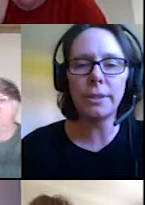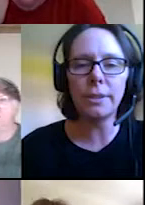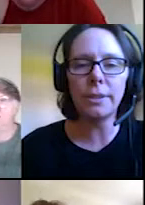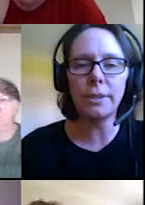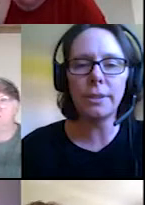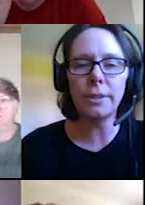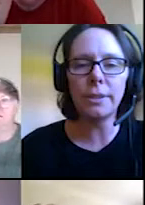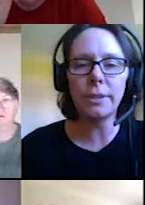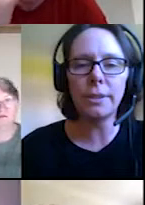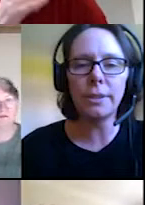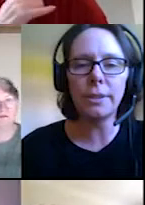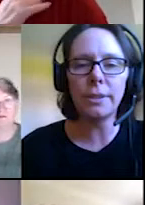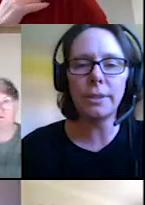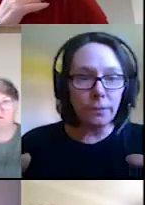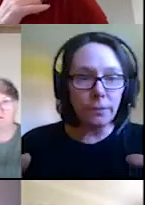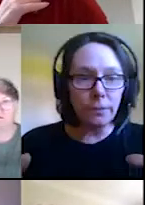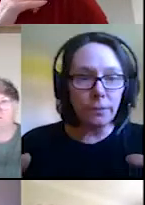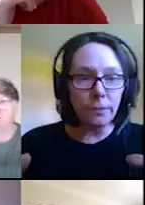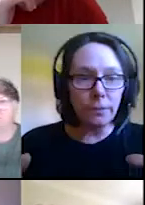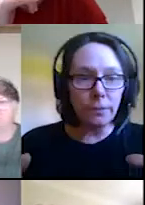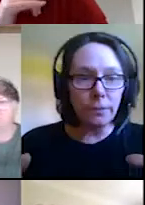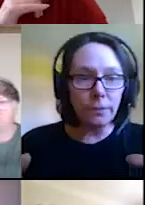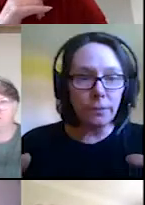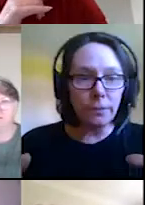So we're going to go, sorry.